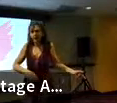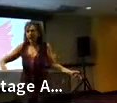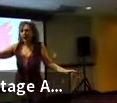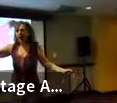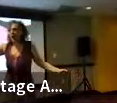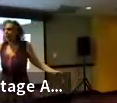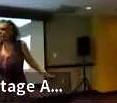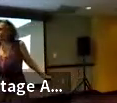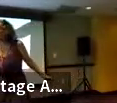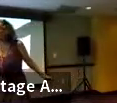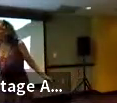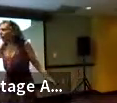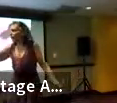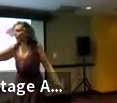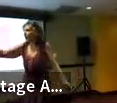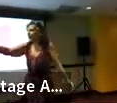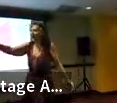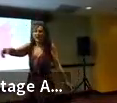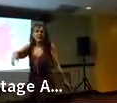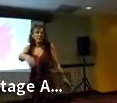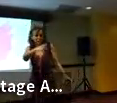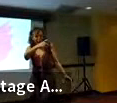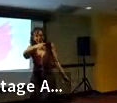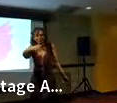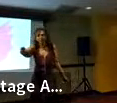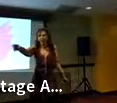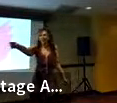and there's 99%.